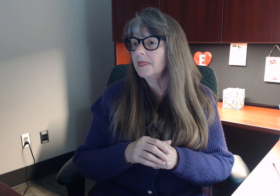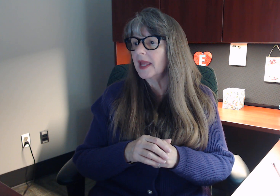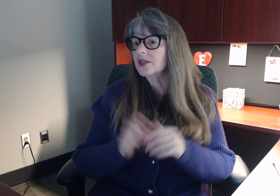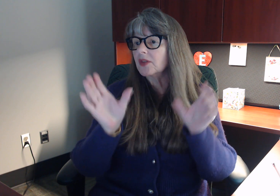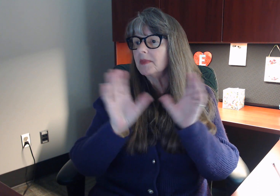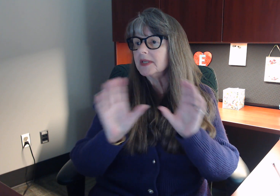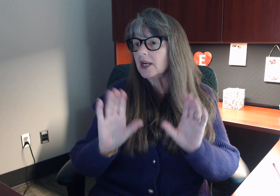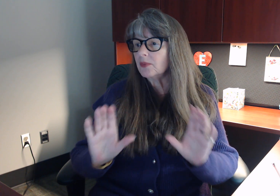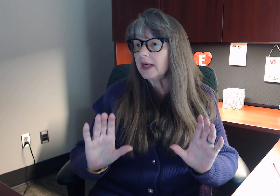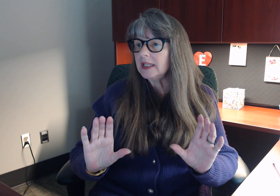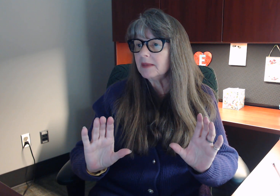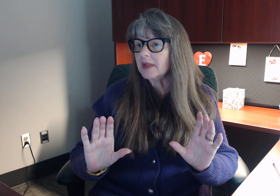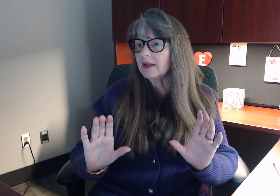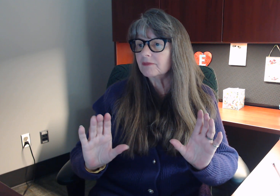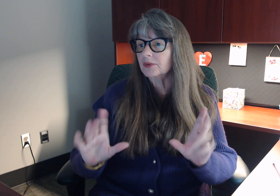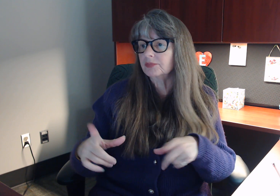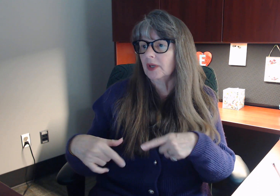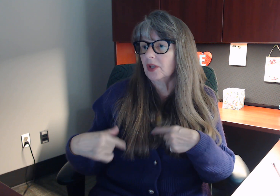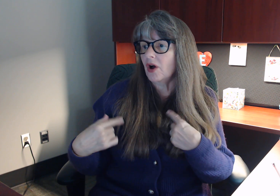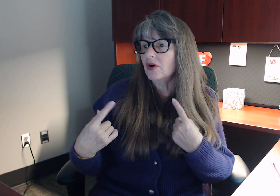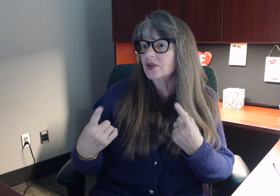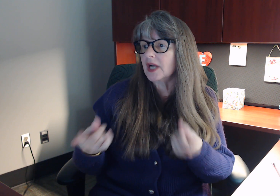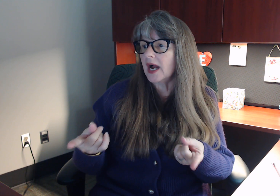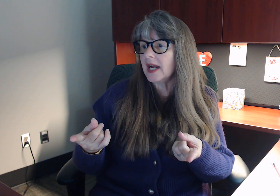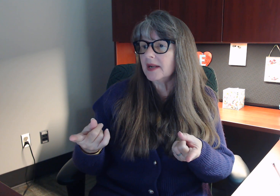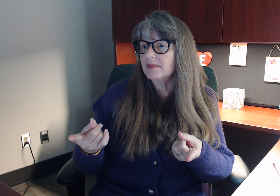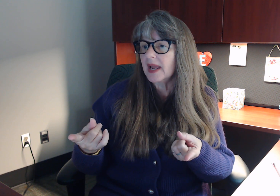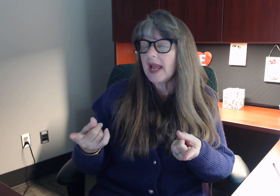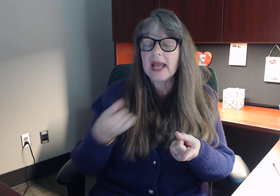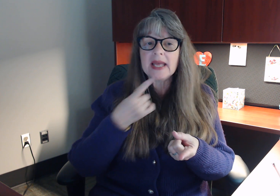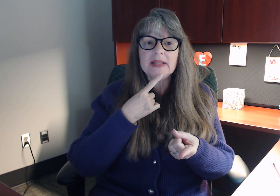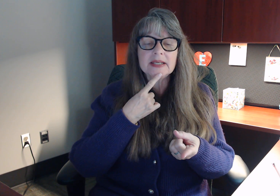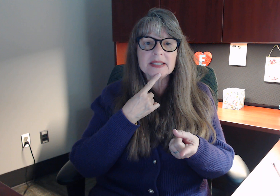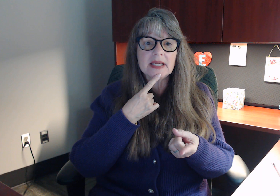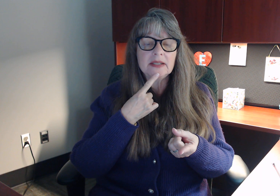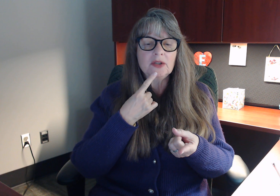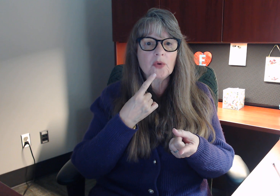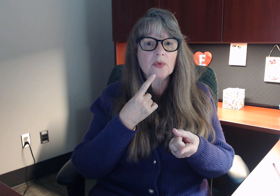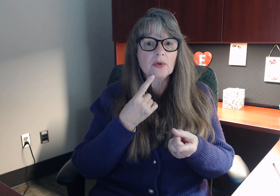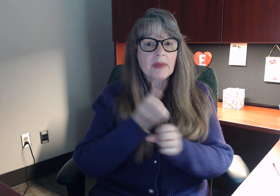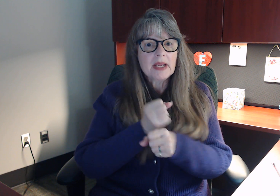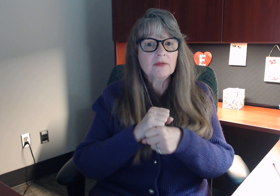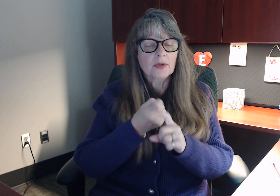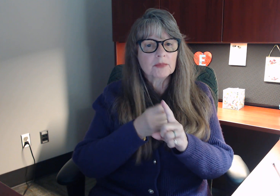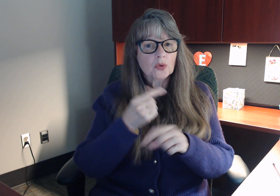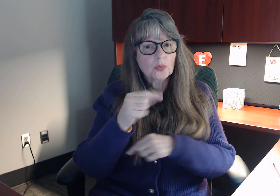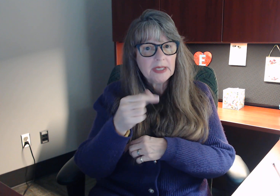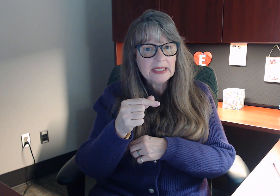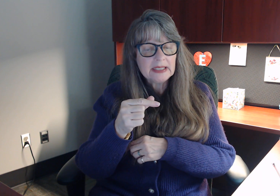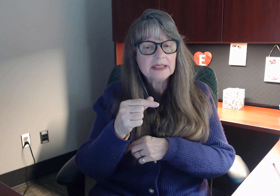So they've been decorating them that for a long time, and they said, when they're made from green, that